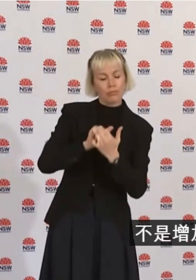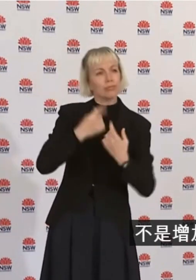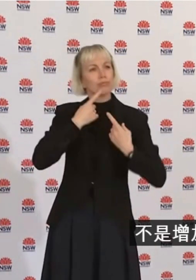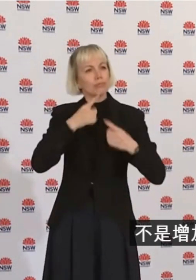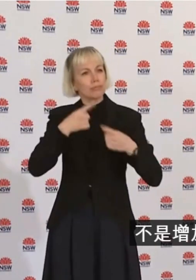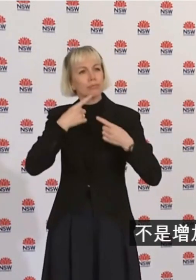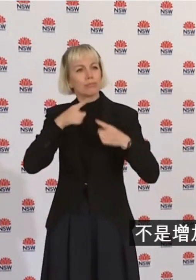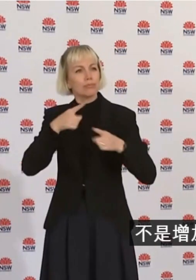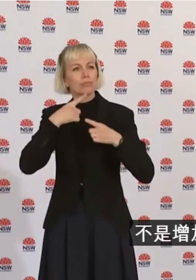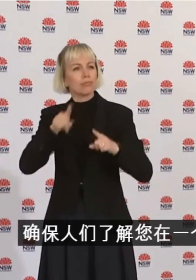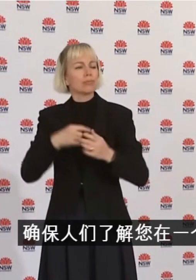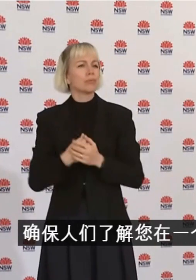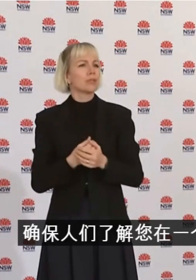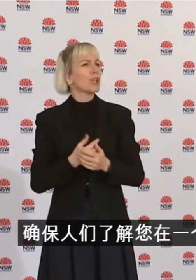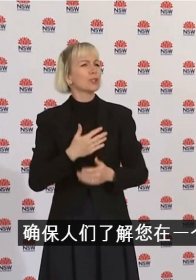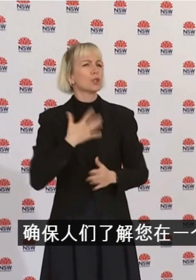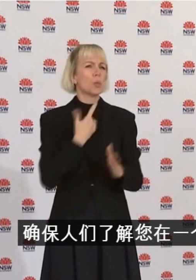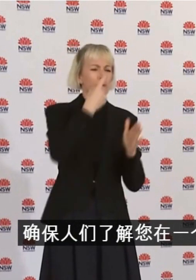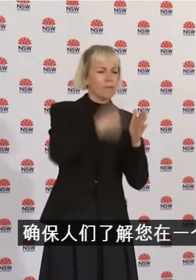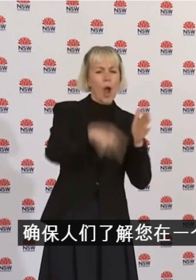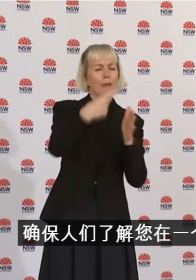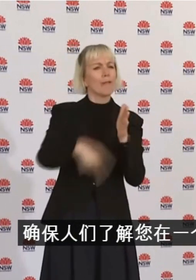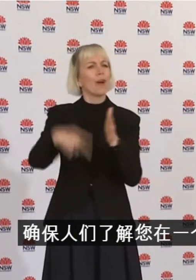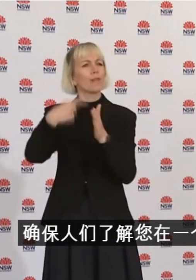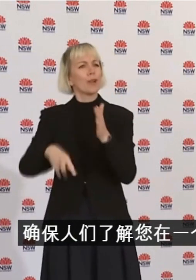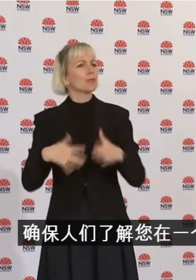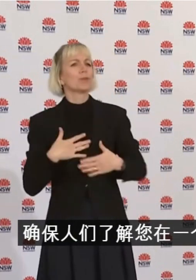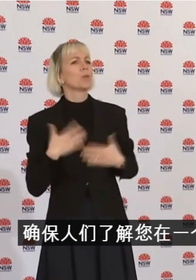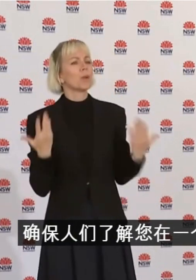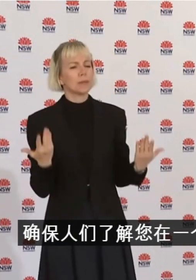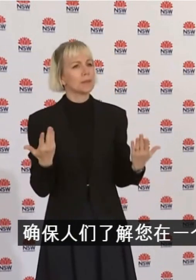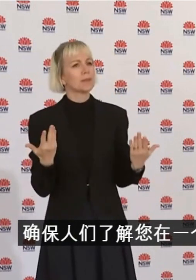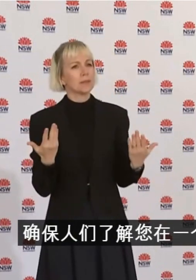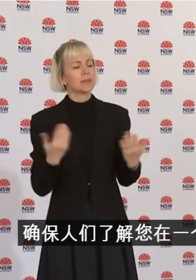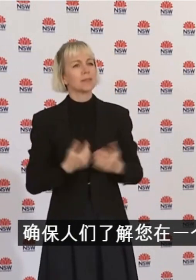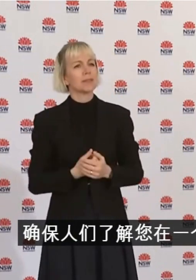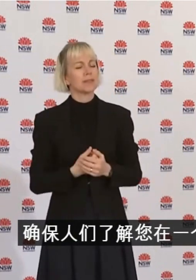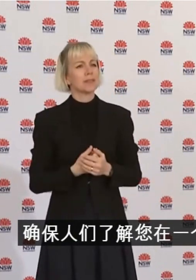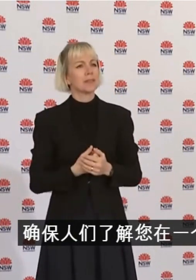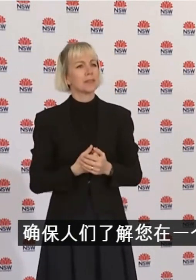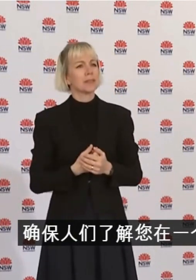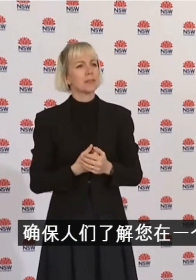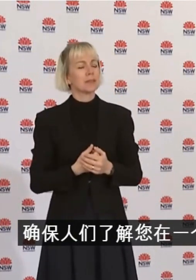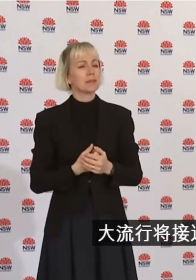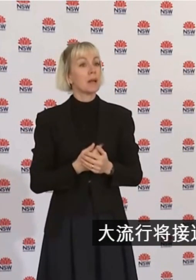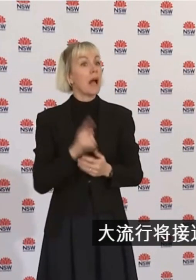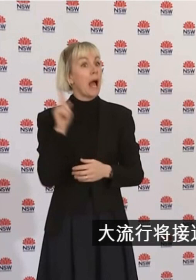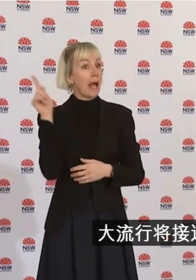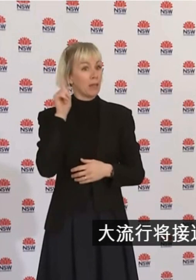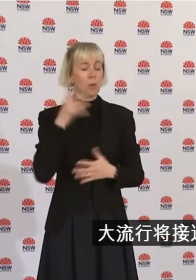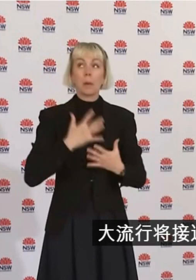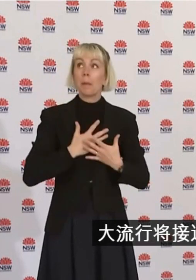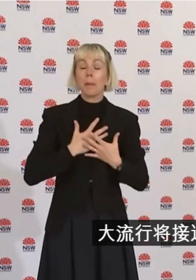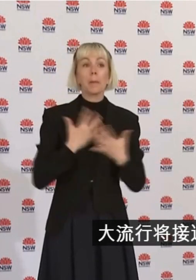not on increased penalties. It's about just making sure that people understand that the most dangerous thing you can do in a